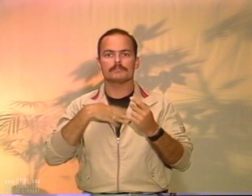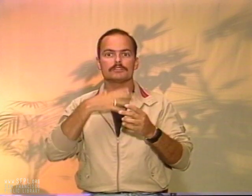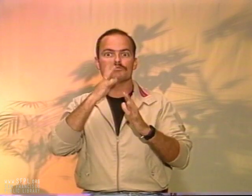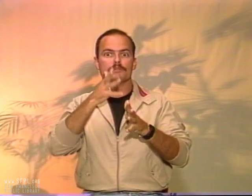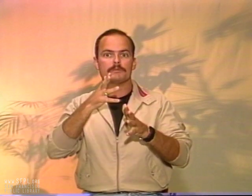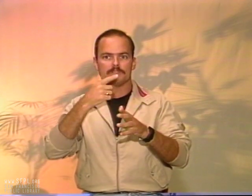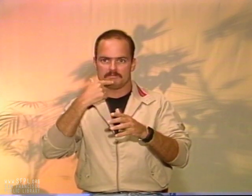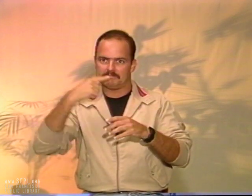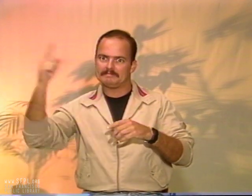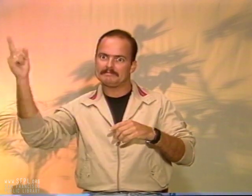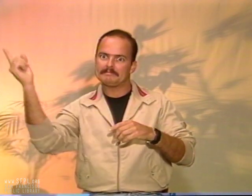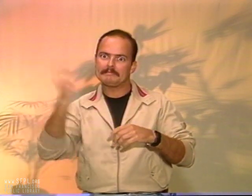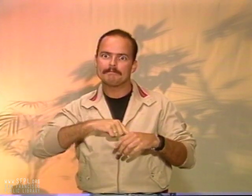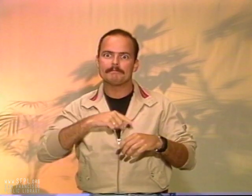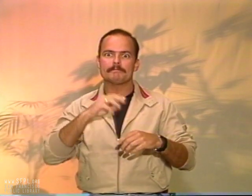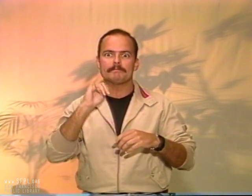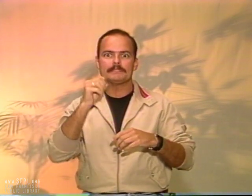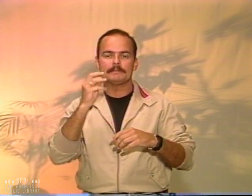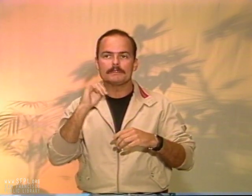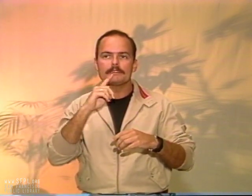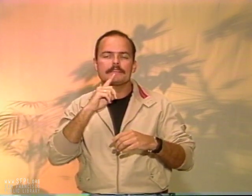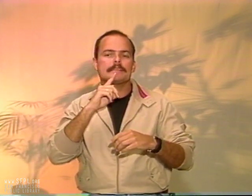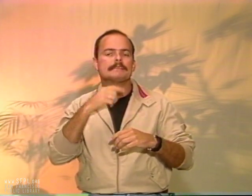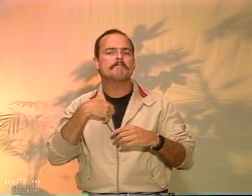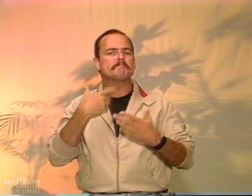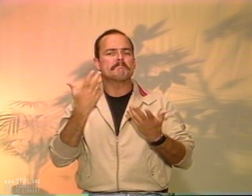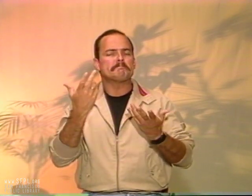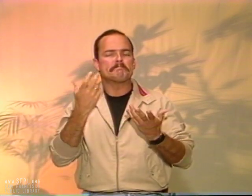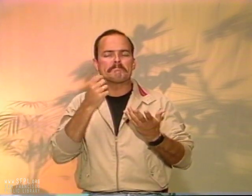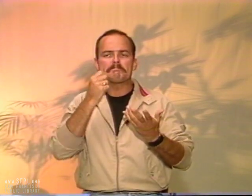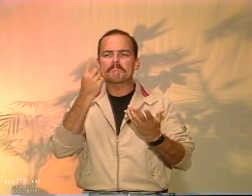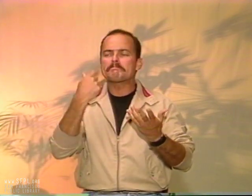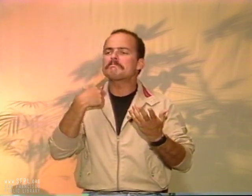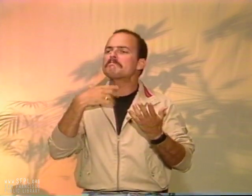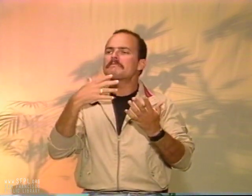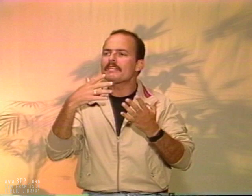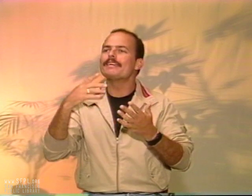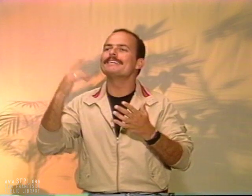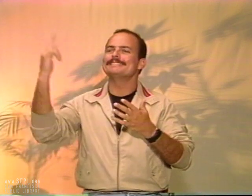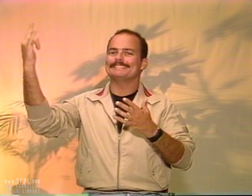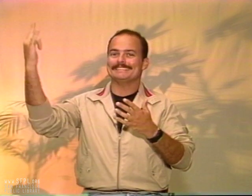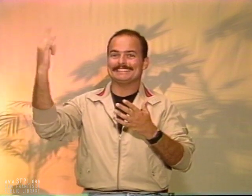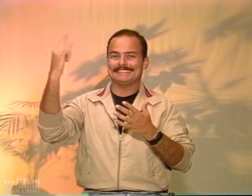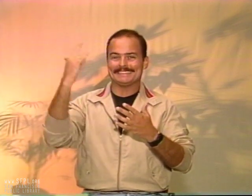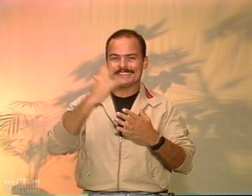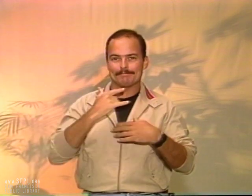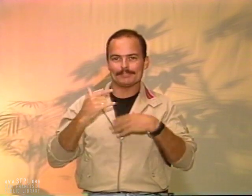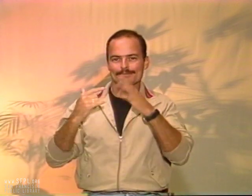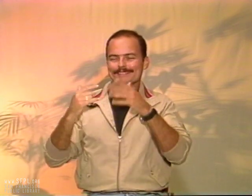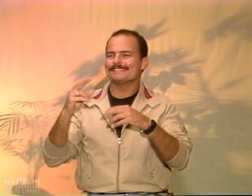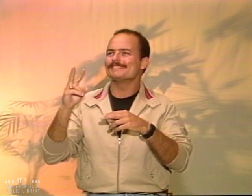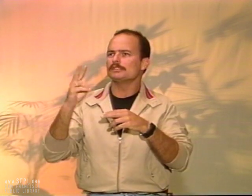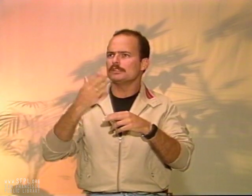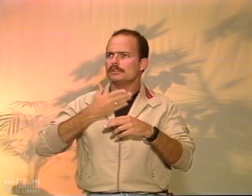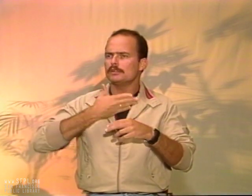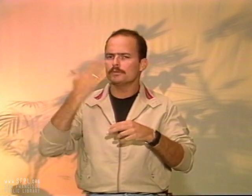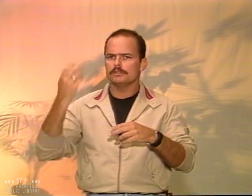moved. Until my grandmother came, I didn't know anything was wrong. I remember going to the airport to meet her and noticed she didn't have